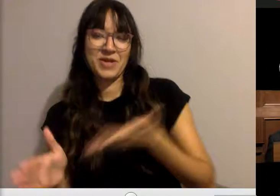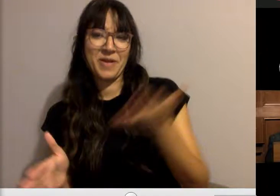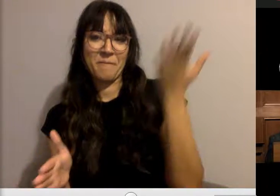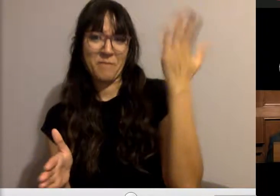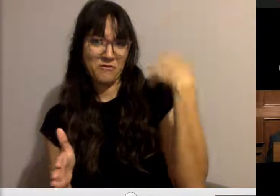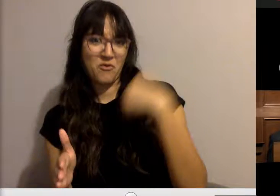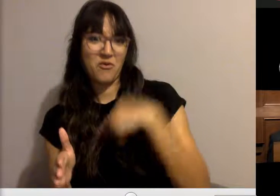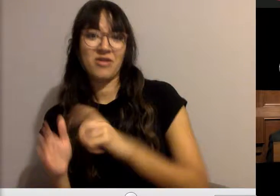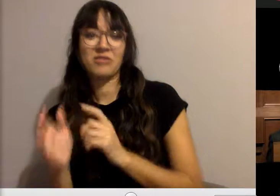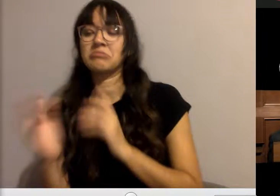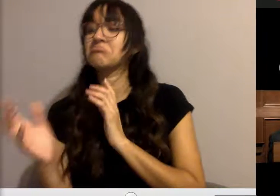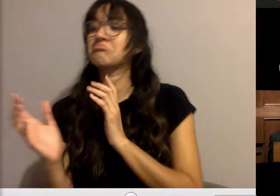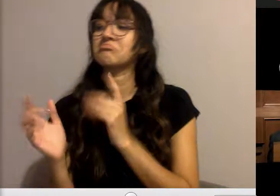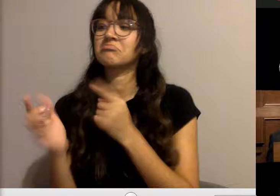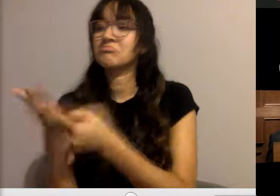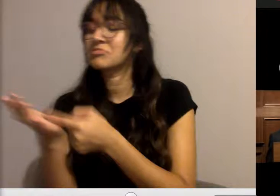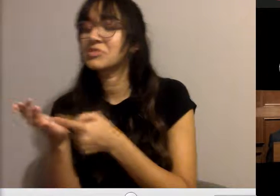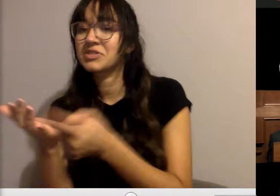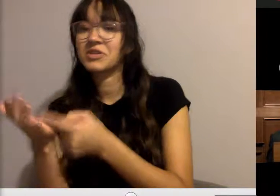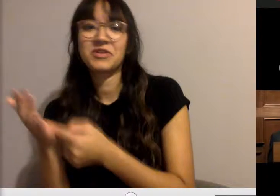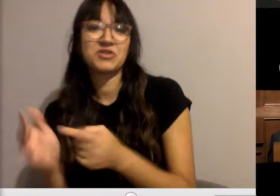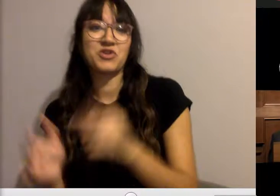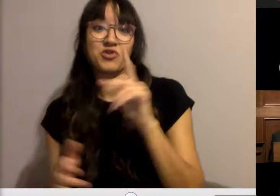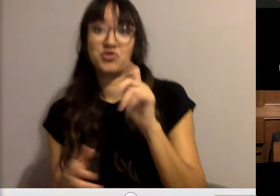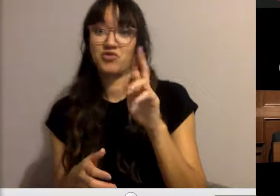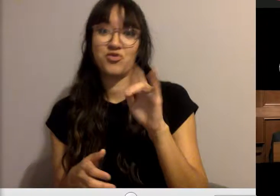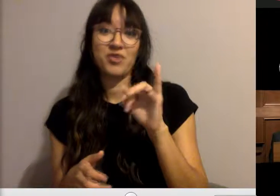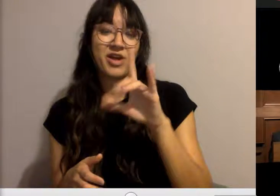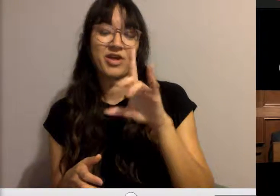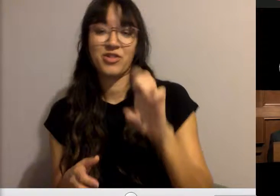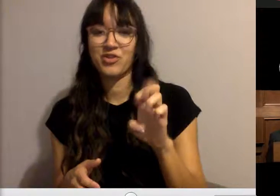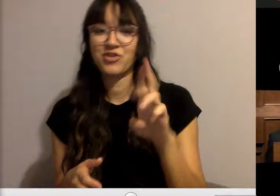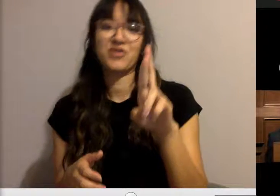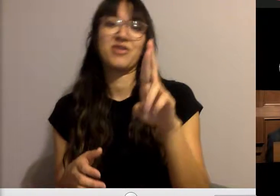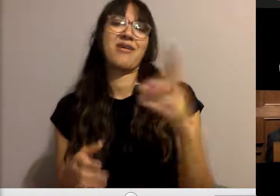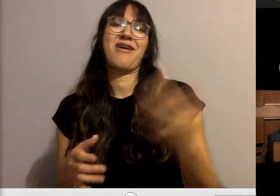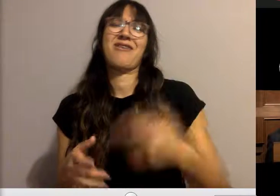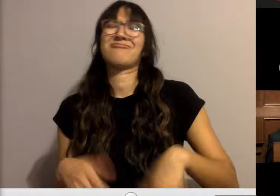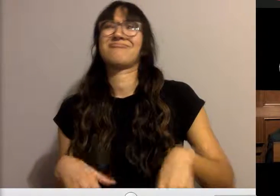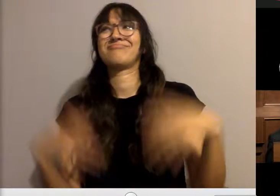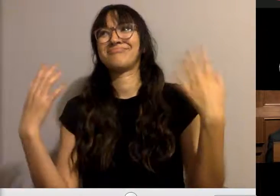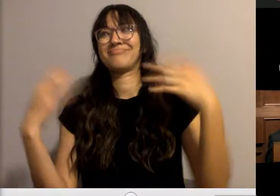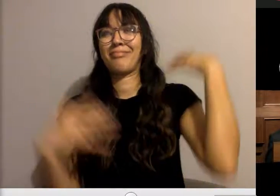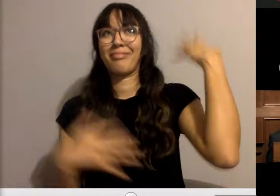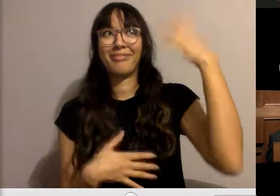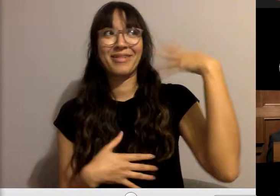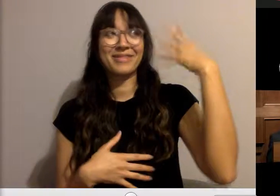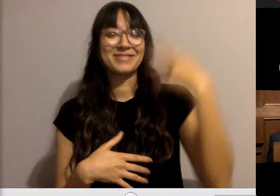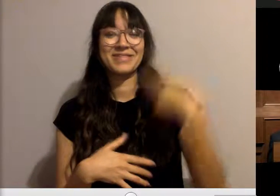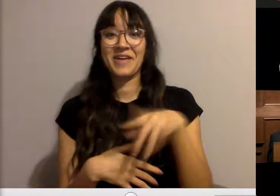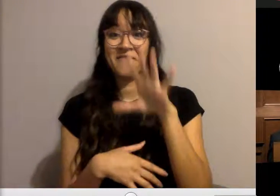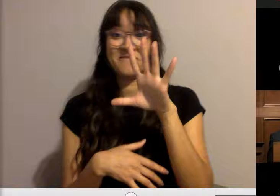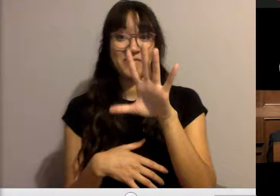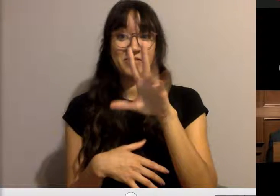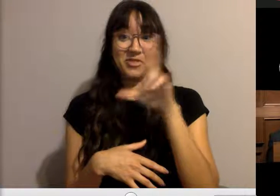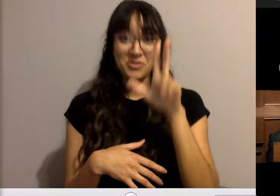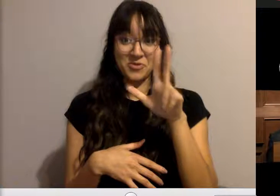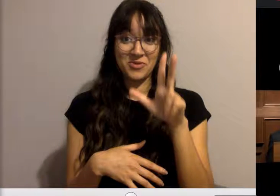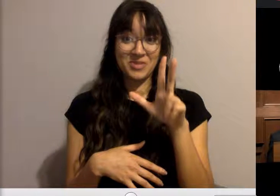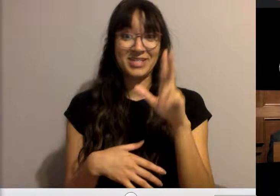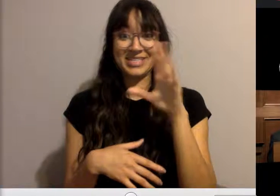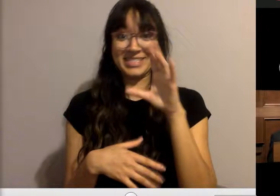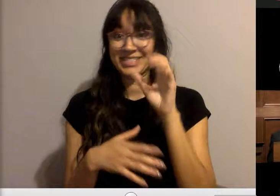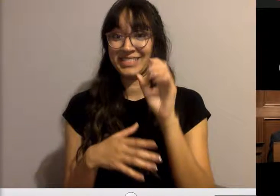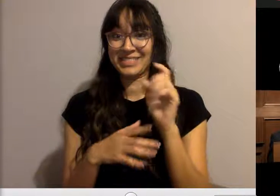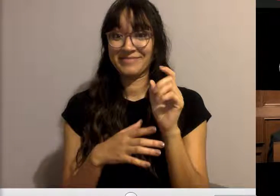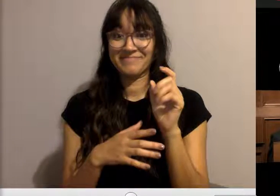so we made this completely over-the-top trailer of about 53 seconds long. I don't know if it affected the sales at all, but it was a